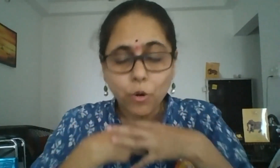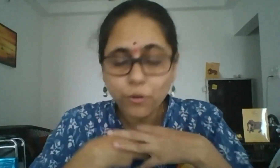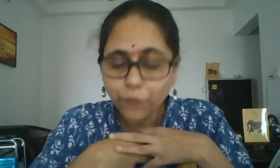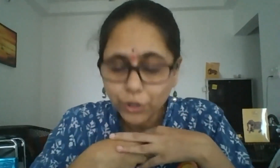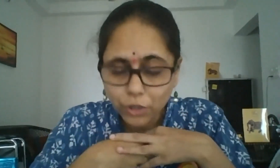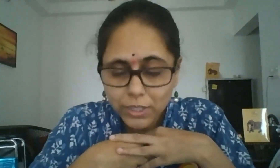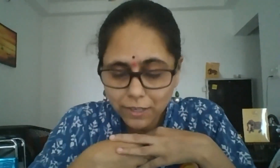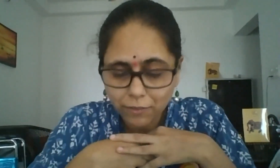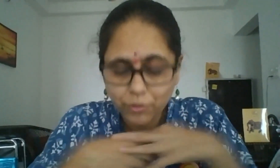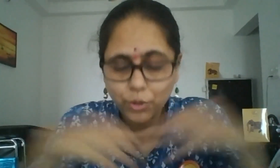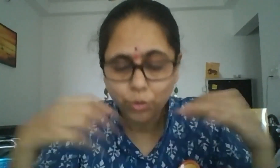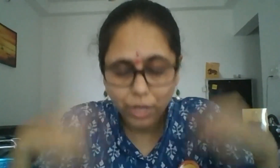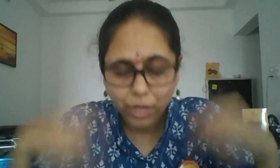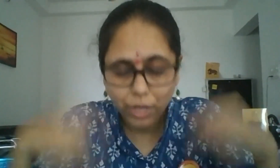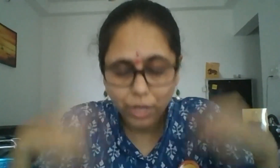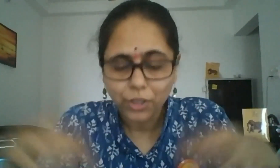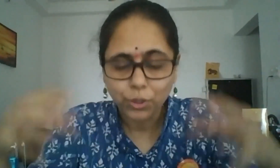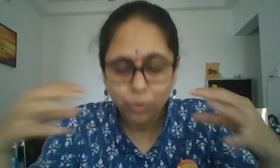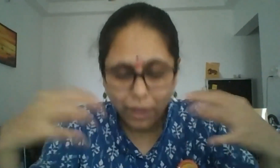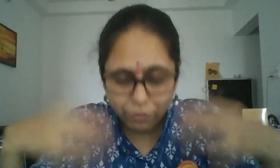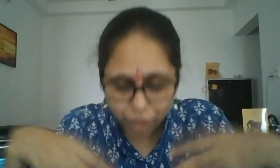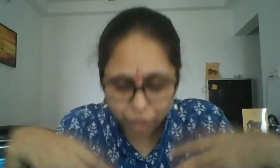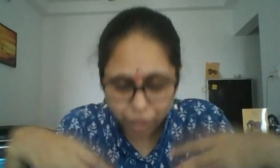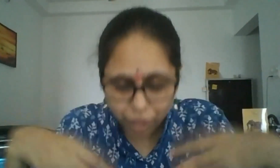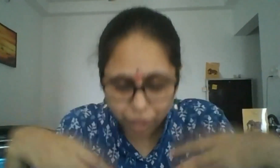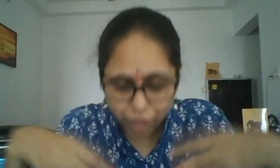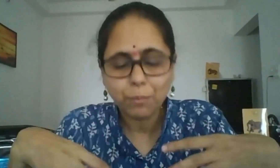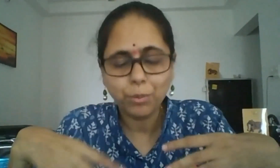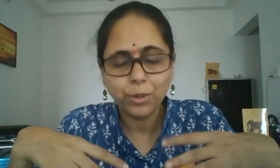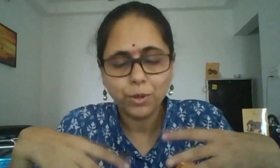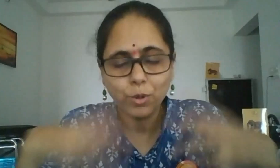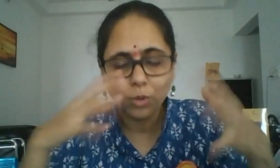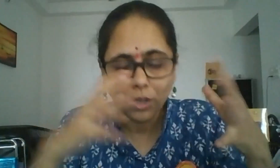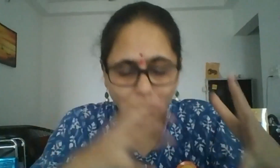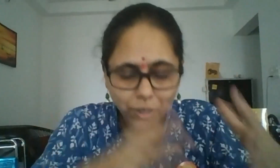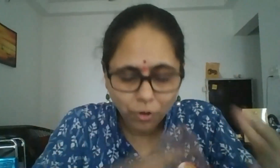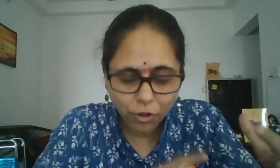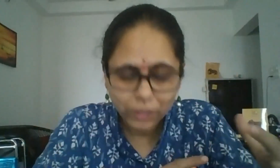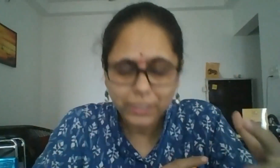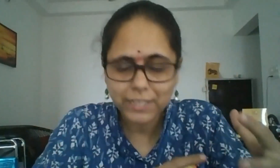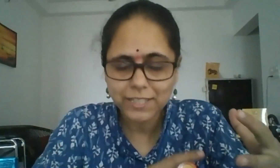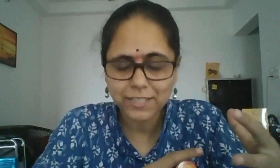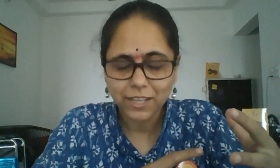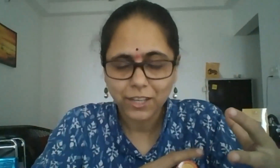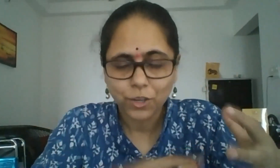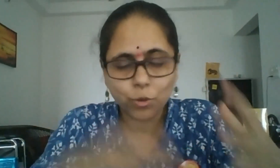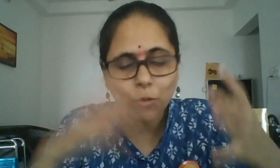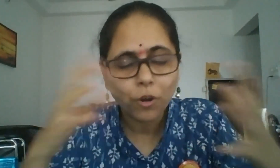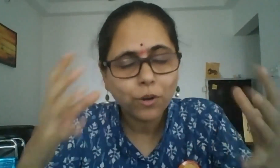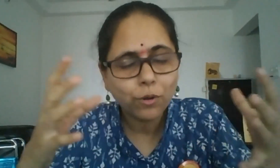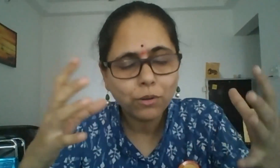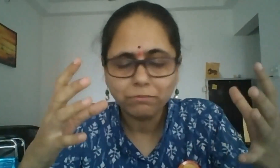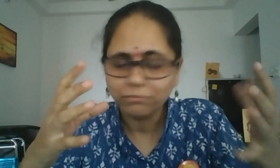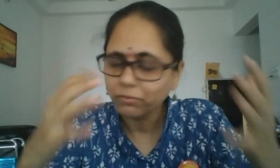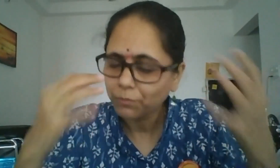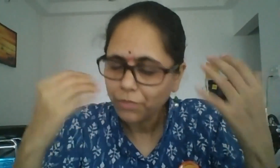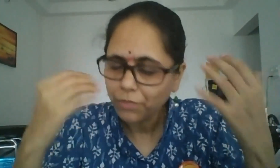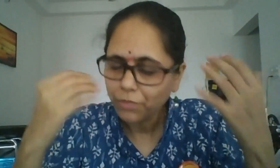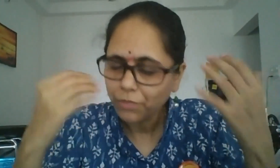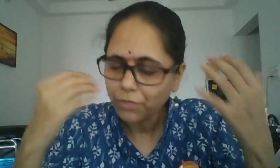for yourself. Today you have taken a step to learn all this. Tomorrow, whether it